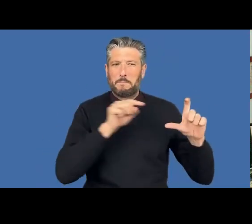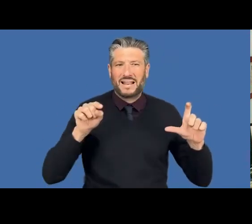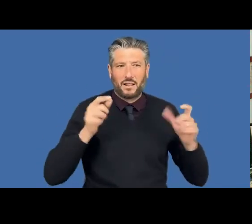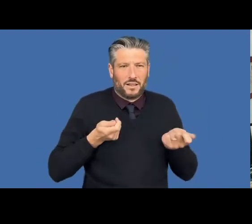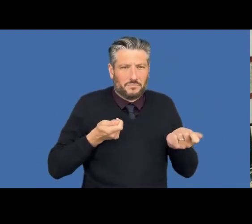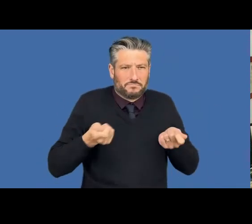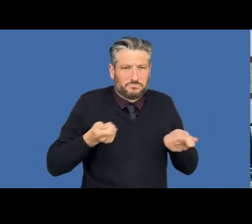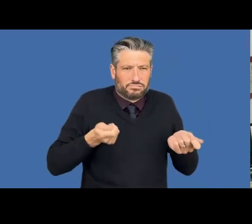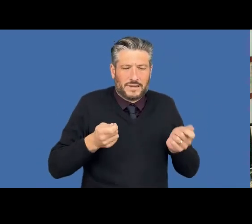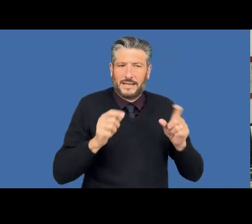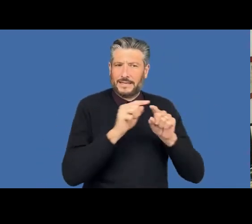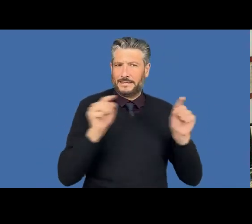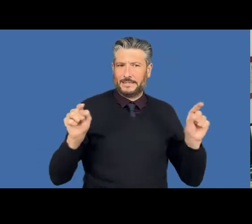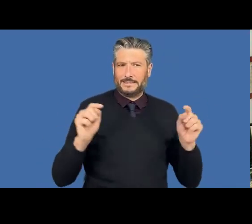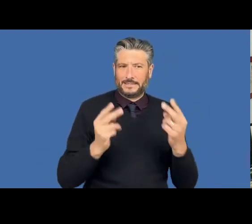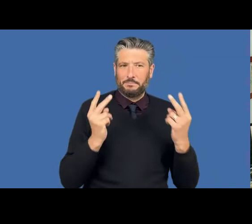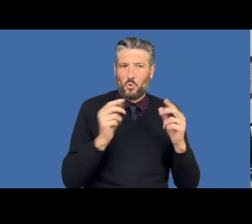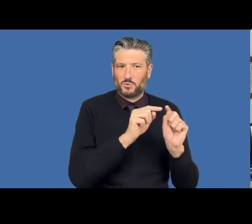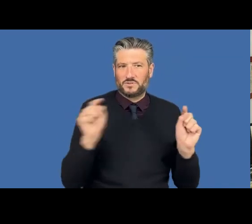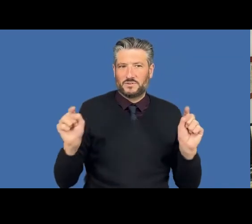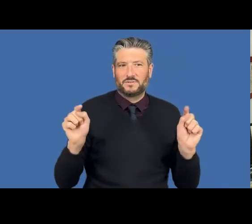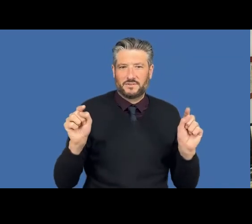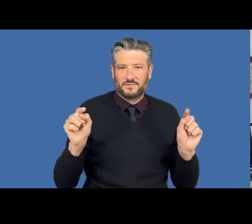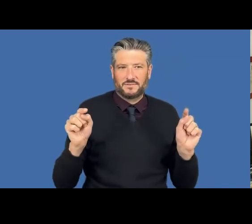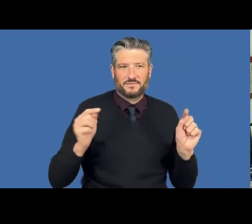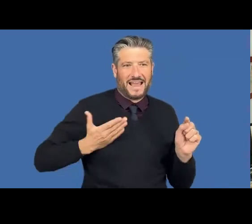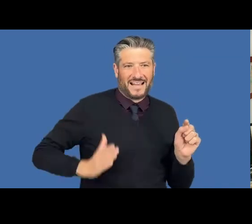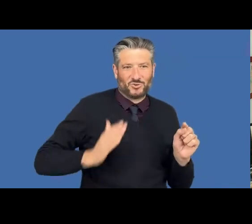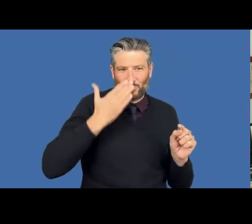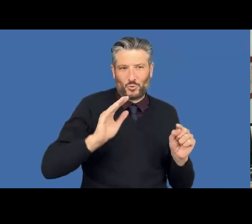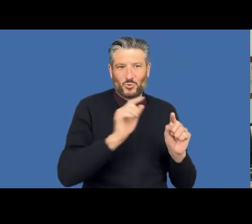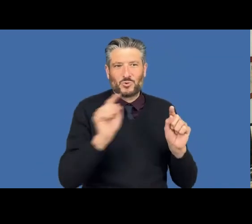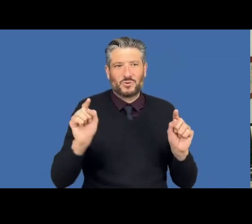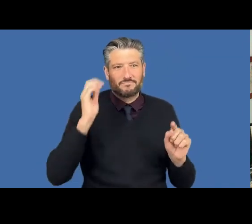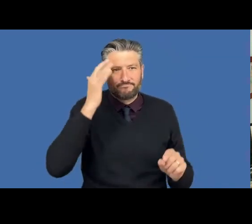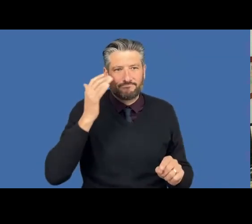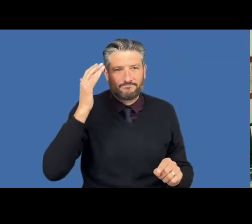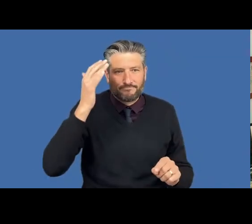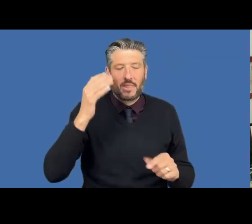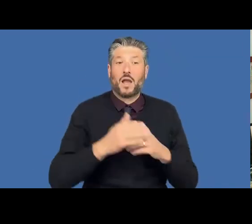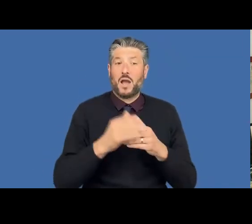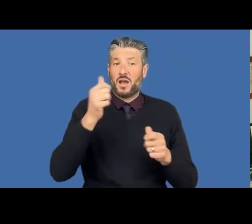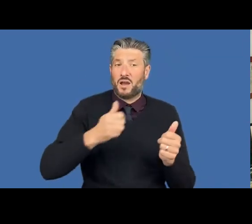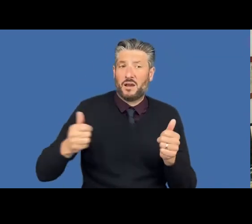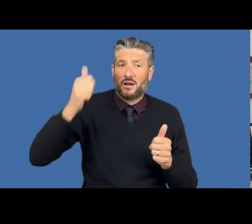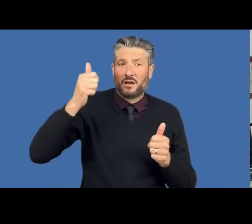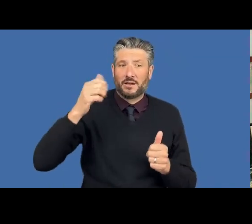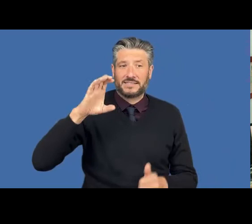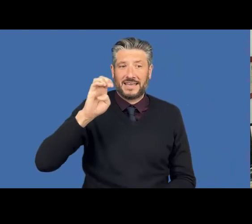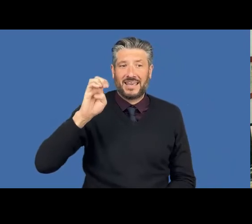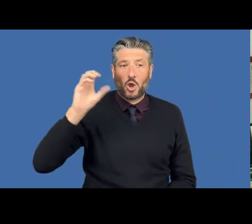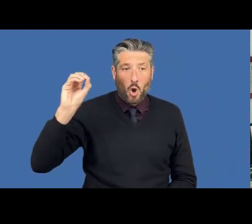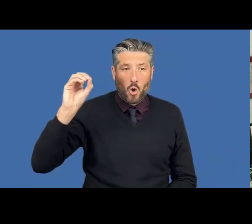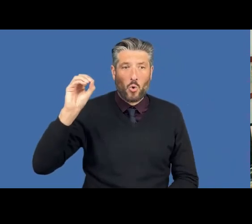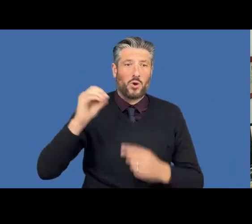think that these kind of things are helpful, and that shift is helpful, and getting the CEOs to talk about it and talk together about it